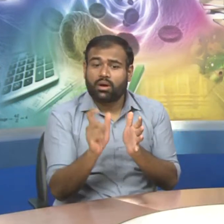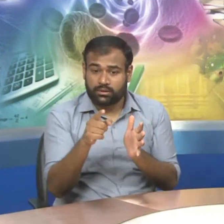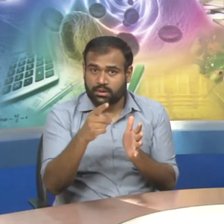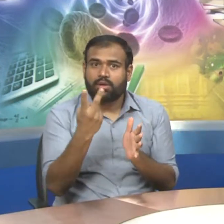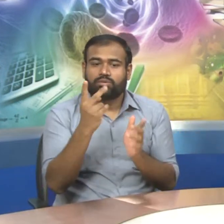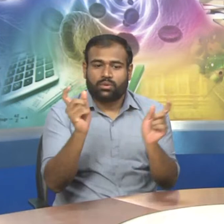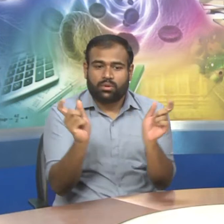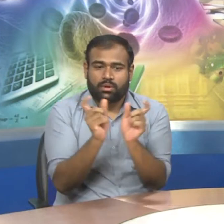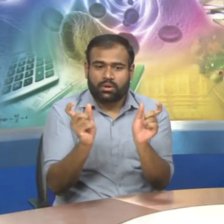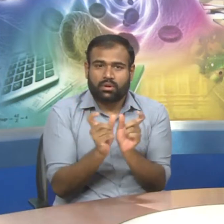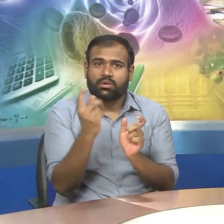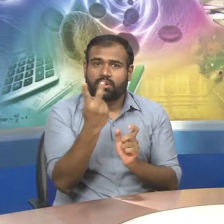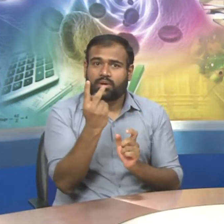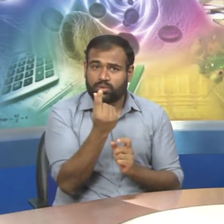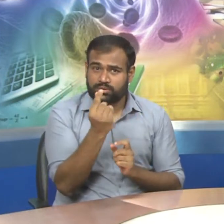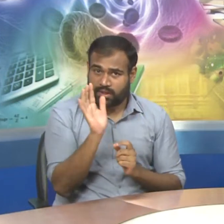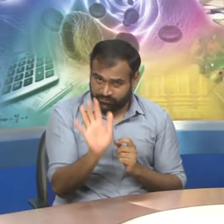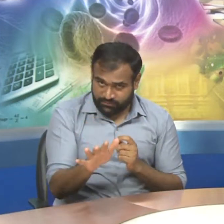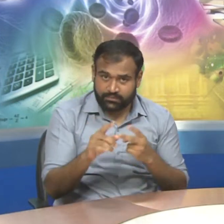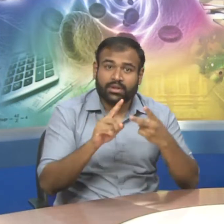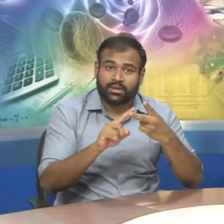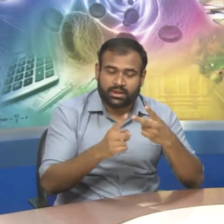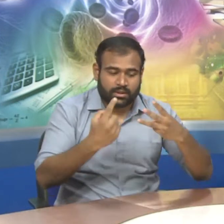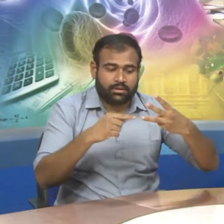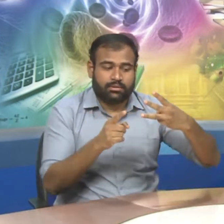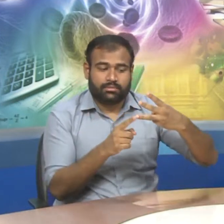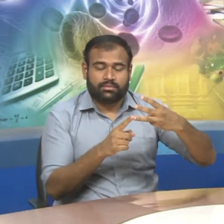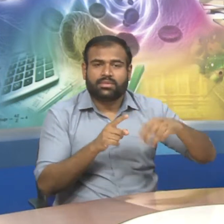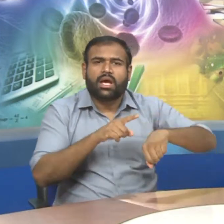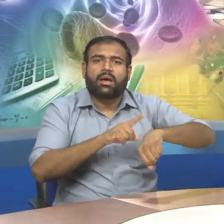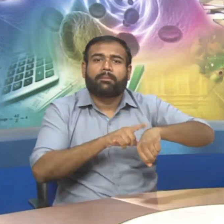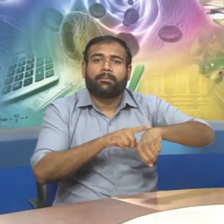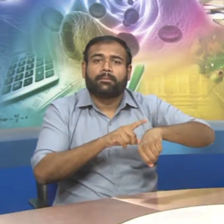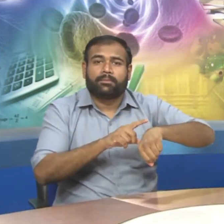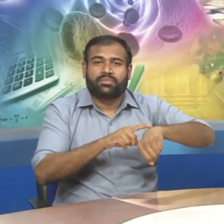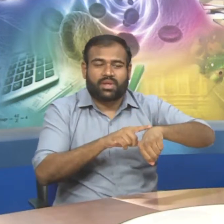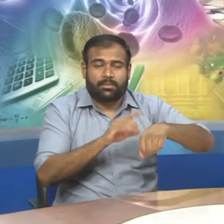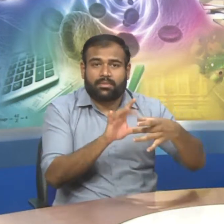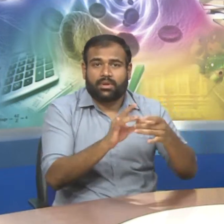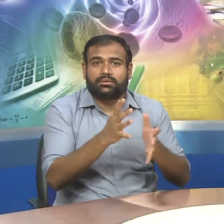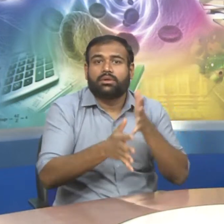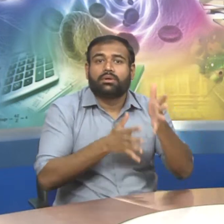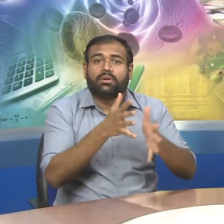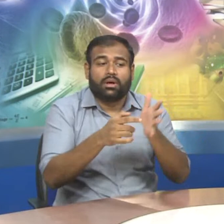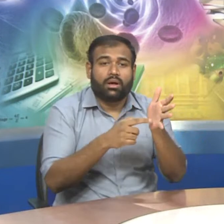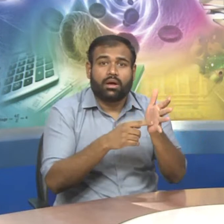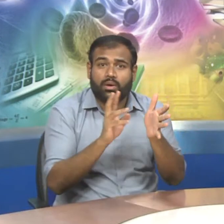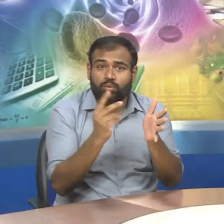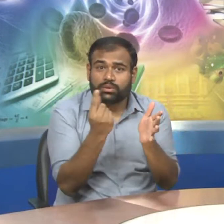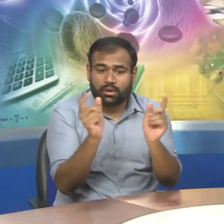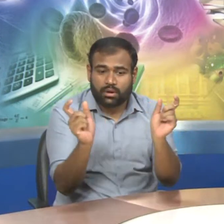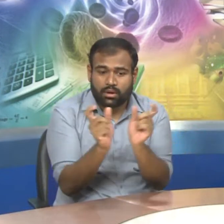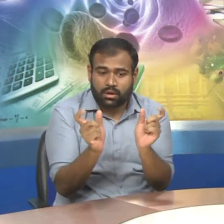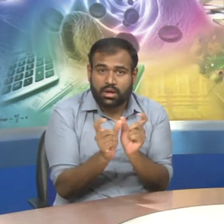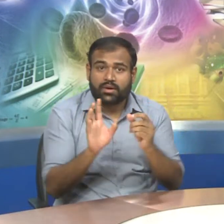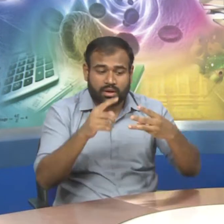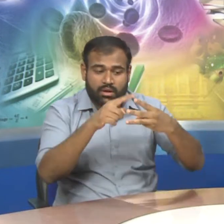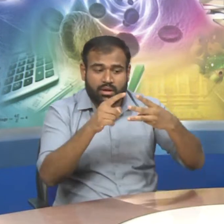also question signs. And then third word is time sign. So we use